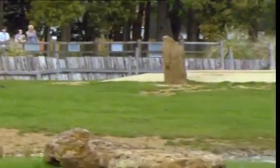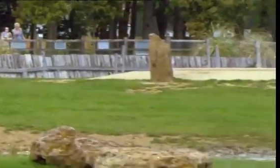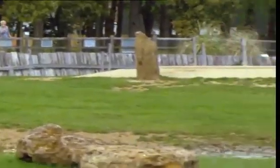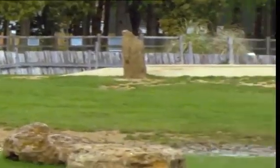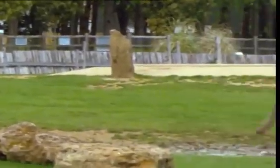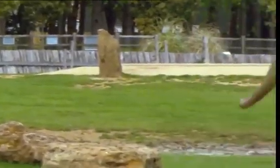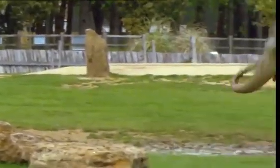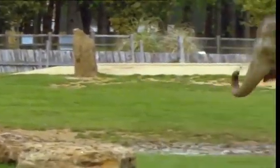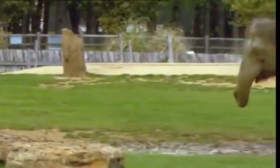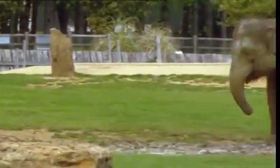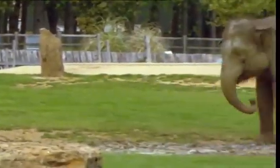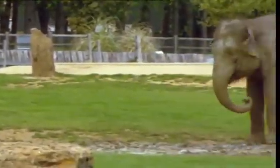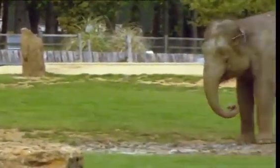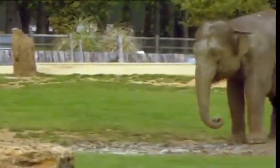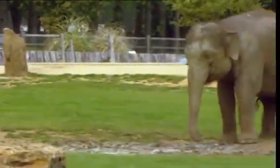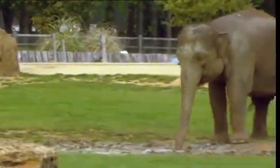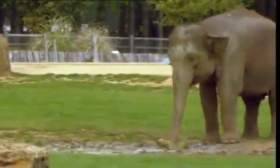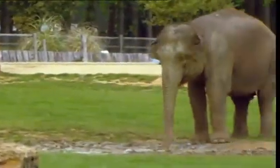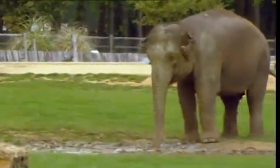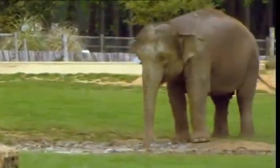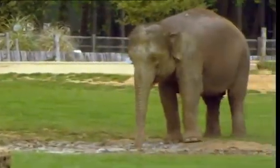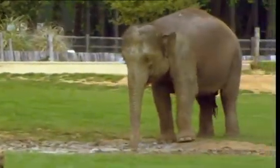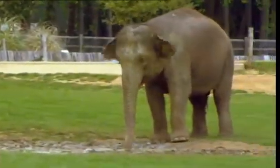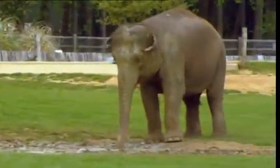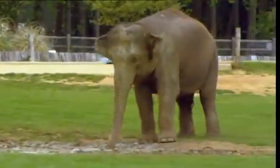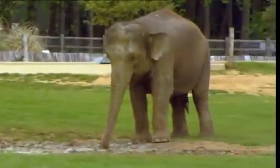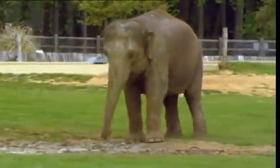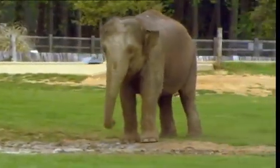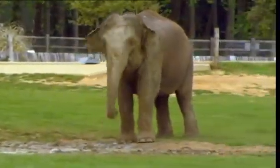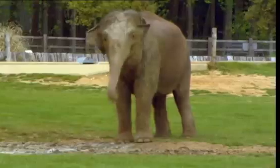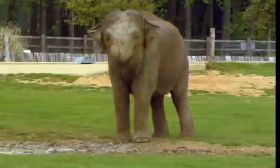It's somewhere here. When you see it, wave or cheer.